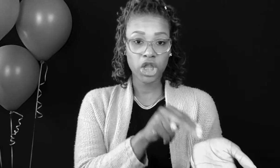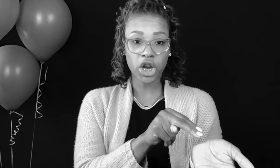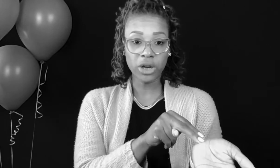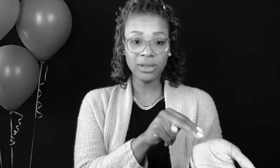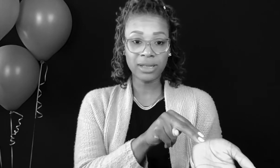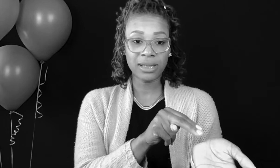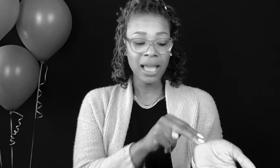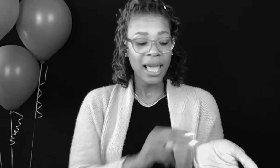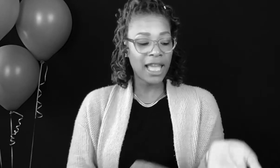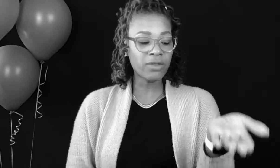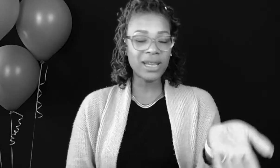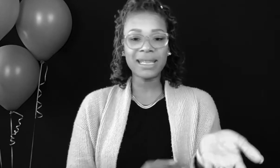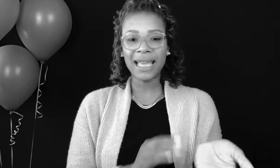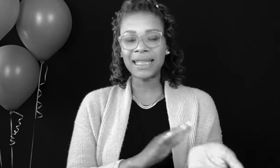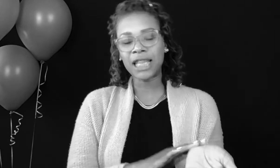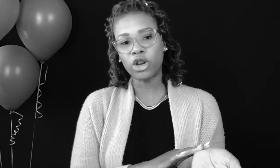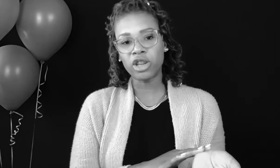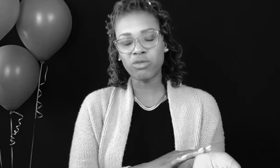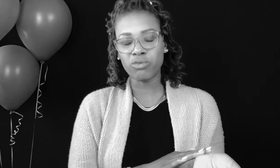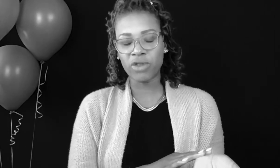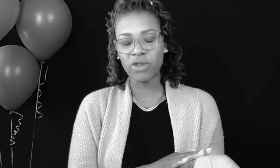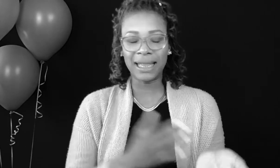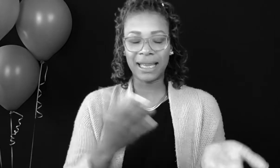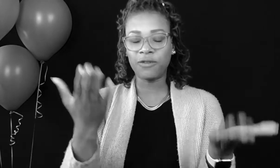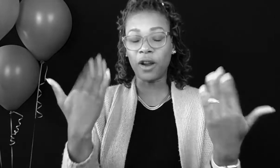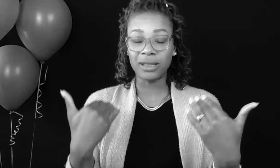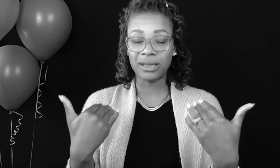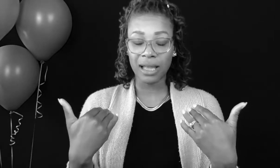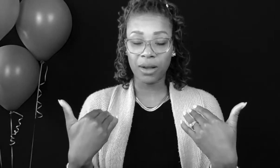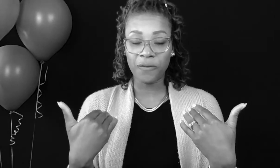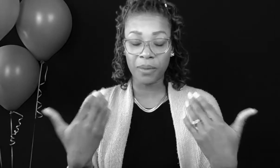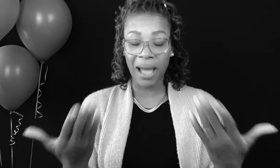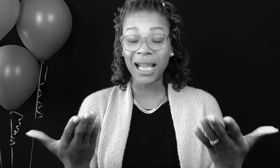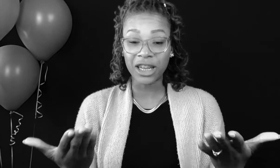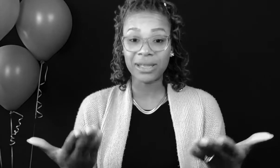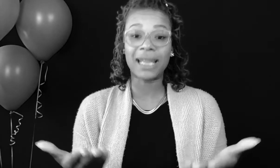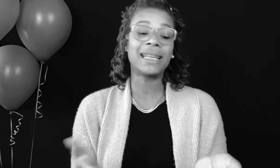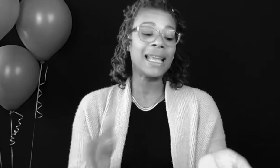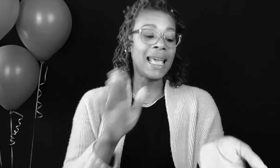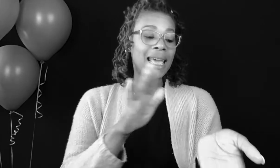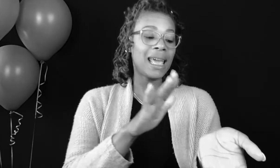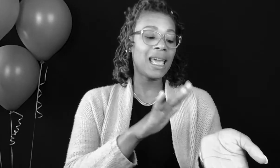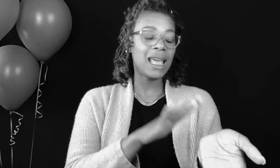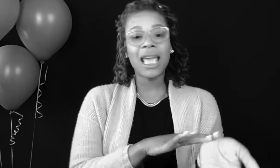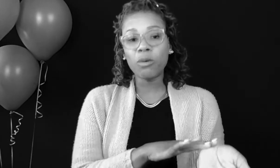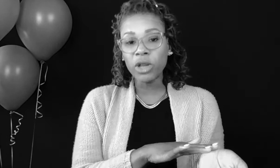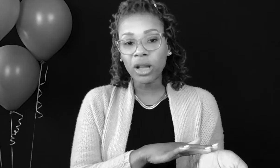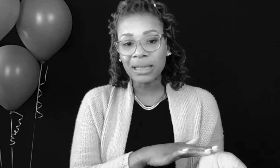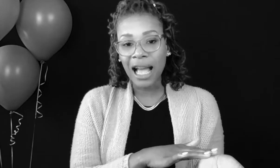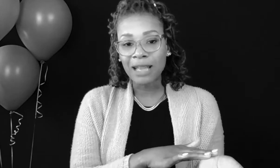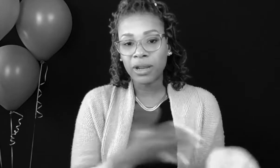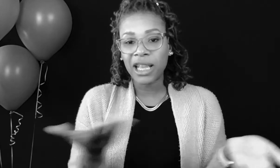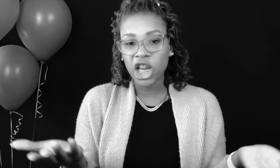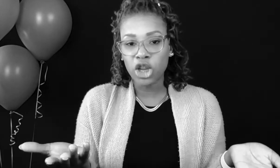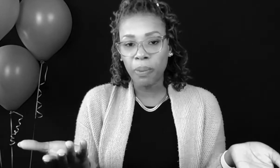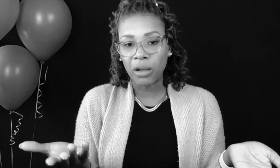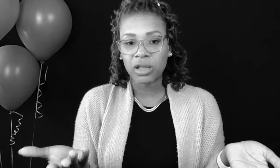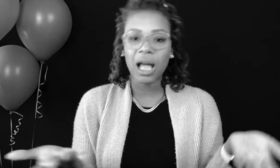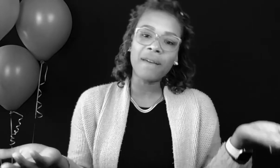nurse. And the reason that it's done on your wrist, as far as from my understanding, when you go to the hospital, they check your pulse. Obviously,